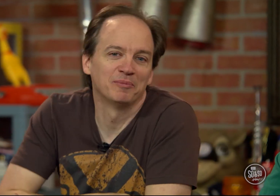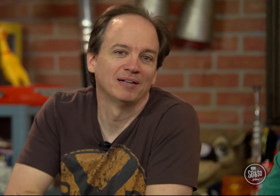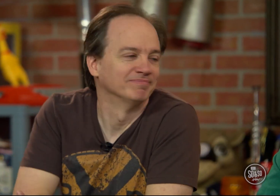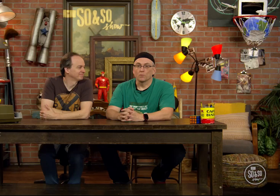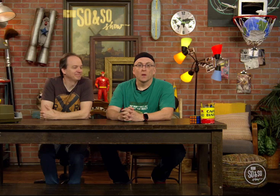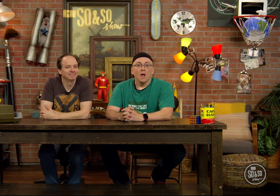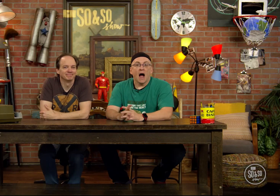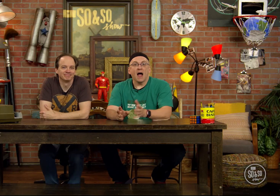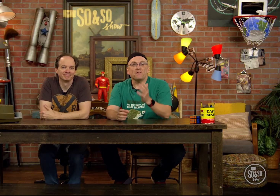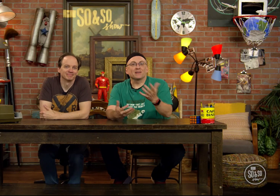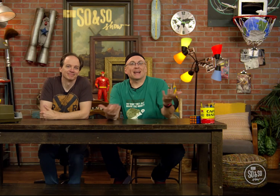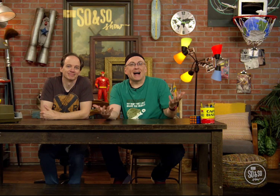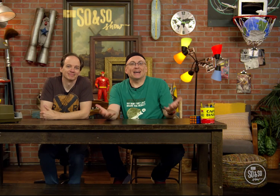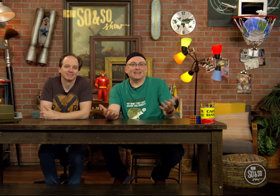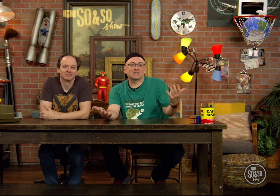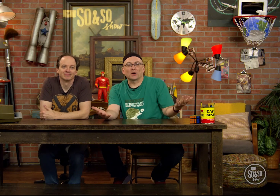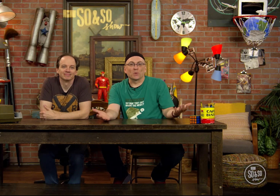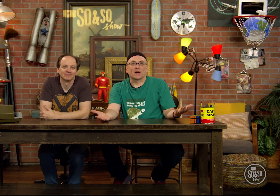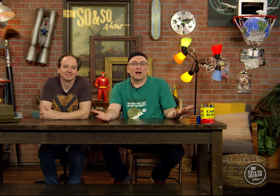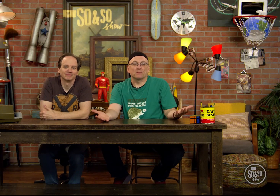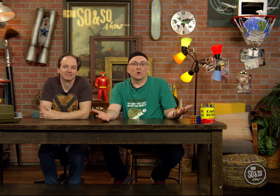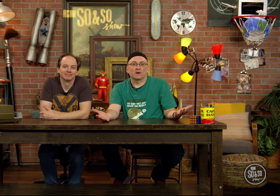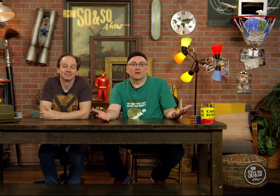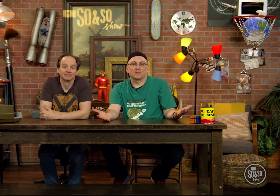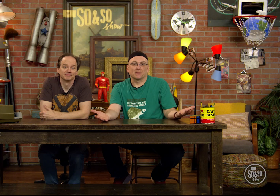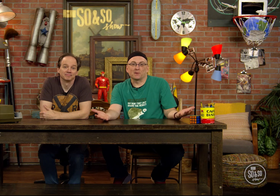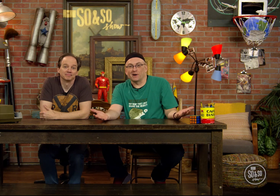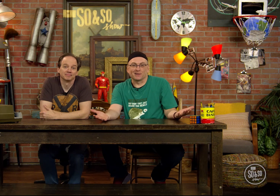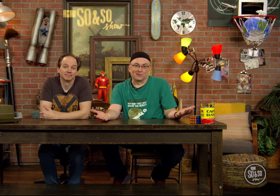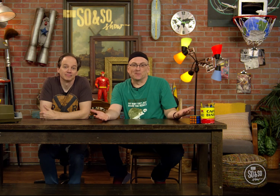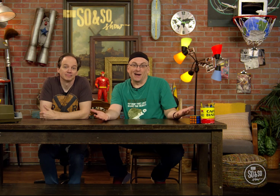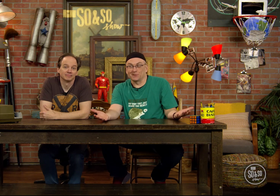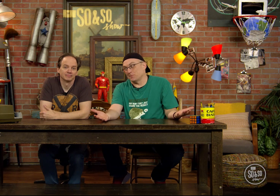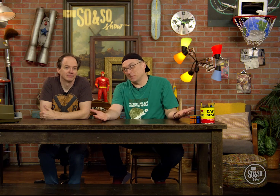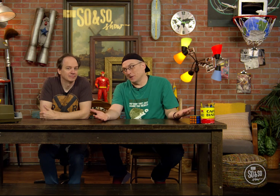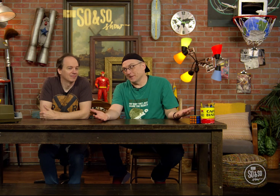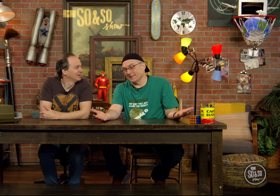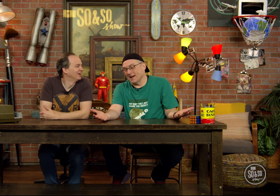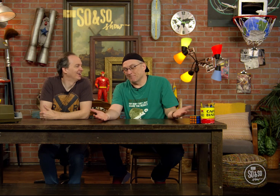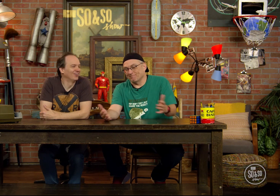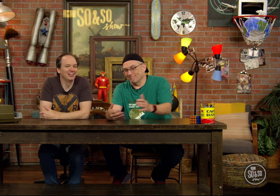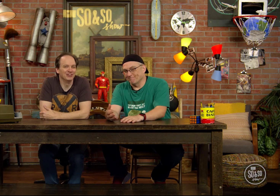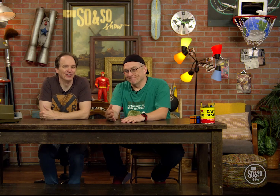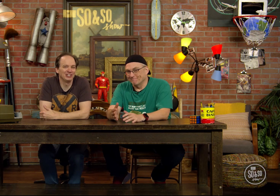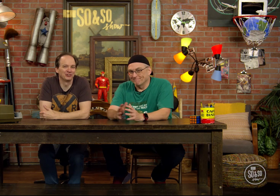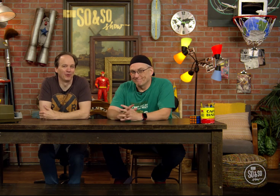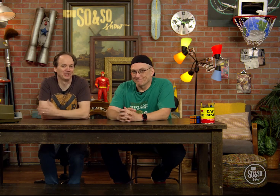goodbye oh I feel like I need to start working out more if I'm going to be walking two miles with people all the time all right you know Jesus wasn't